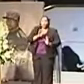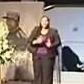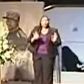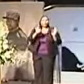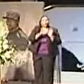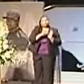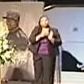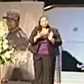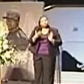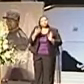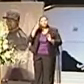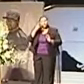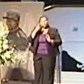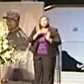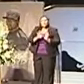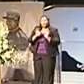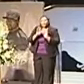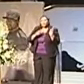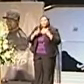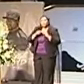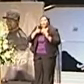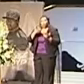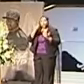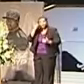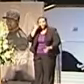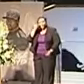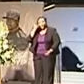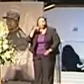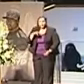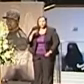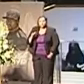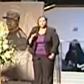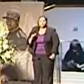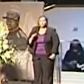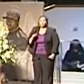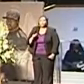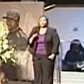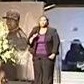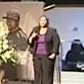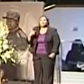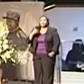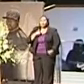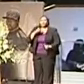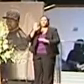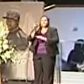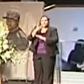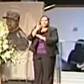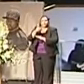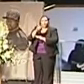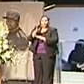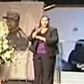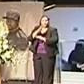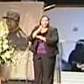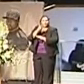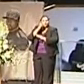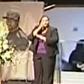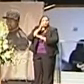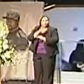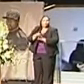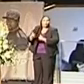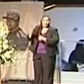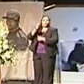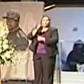important people. But I want you to know this. I had this flag flown over the Capitol